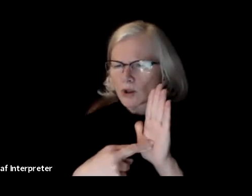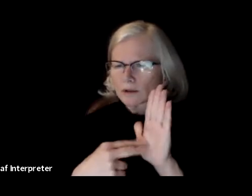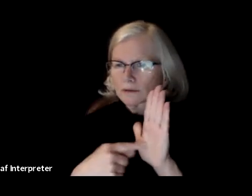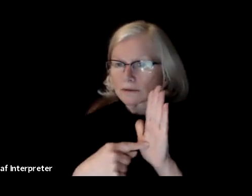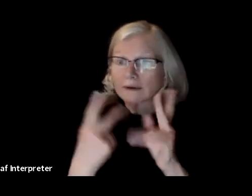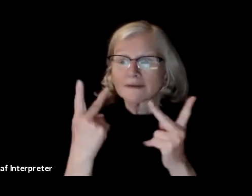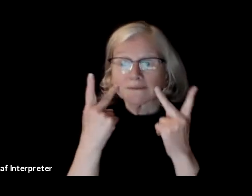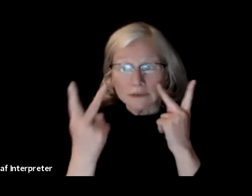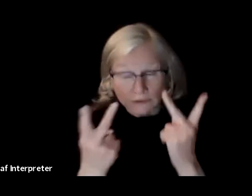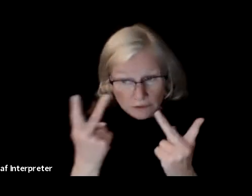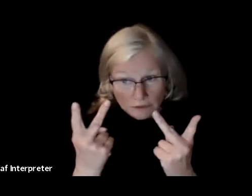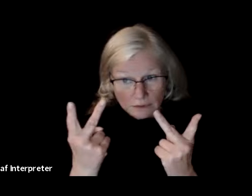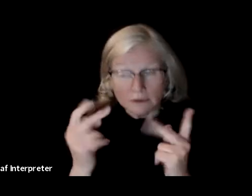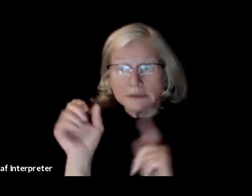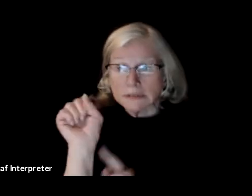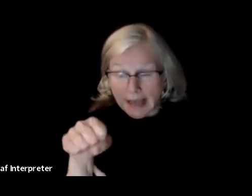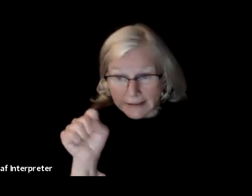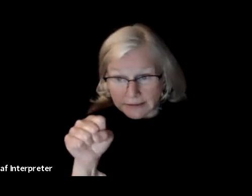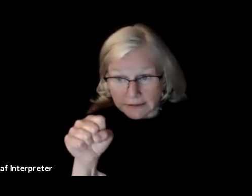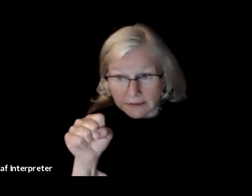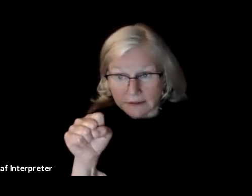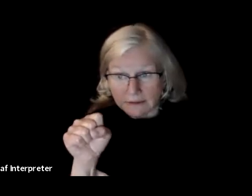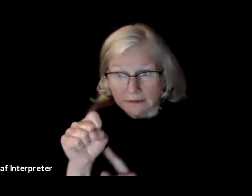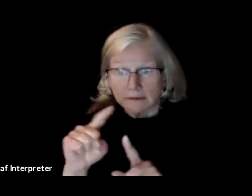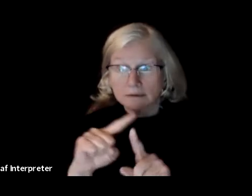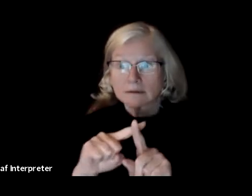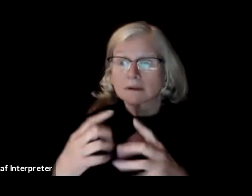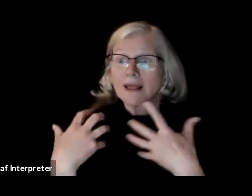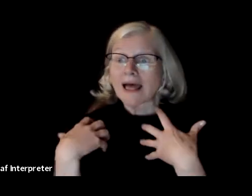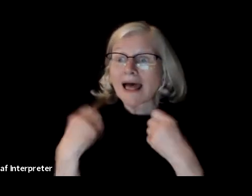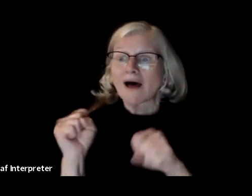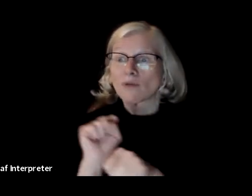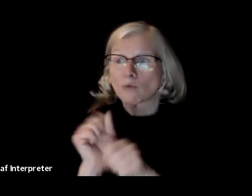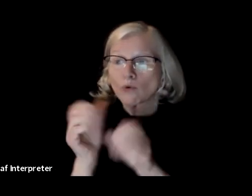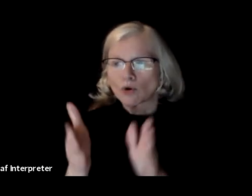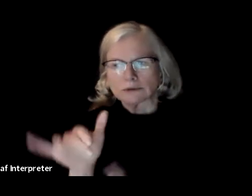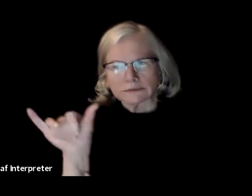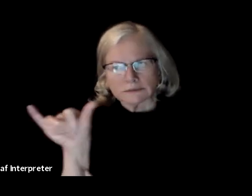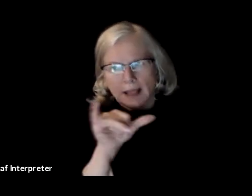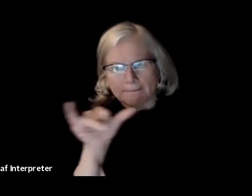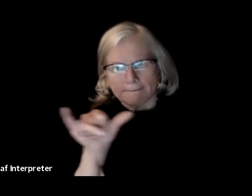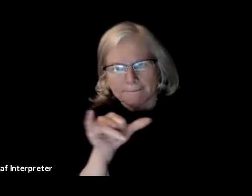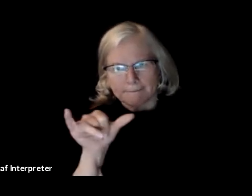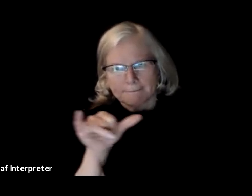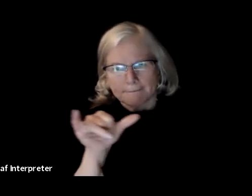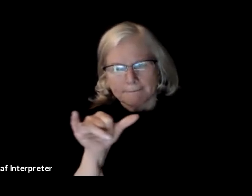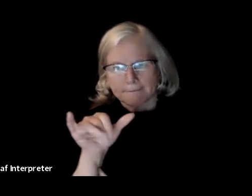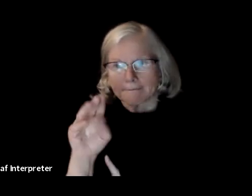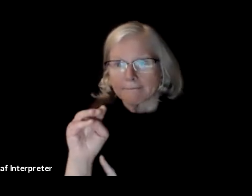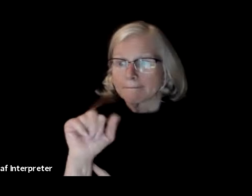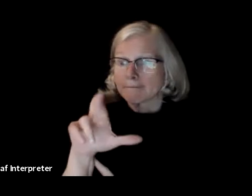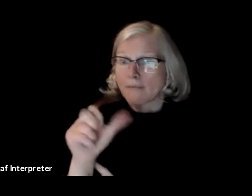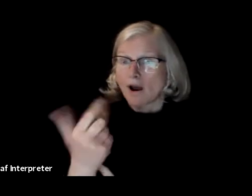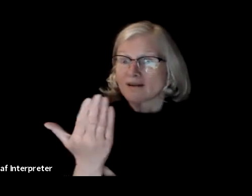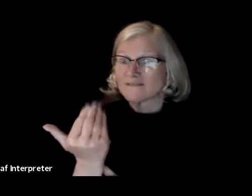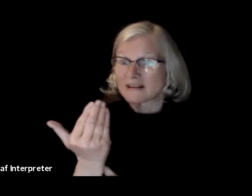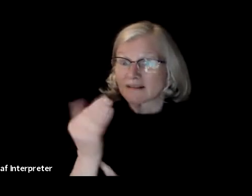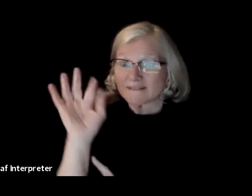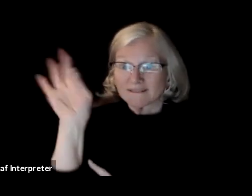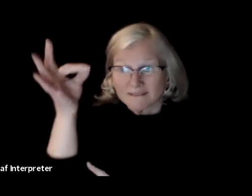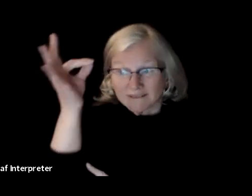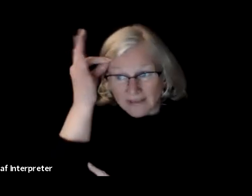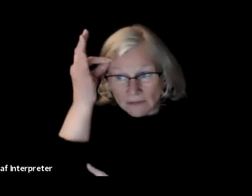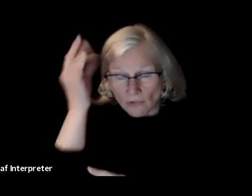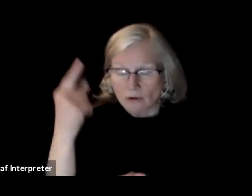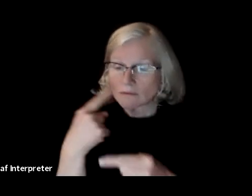guidance for healthcare workers released by the state and federal government on March 15th. And it provided us with an additional incentive for